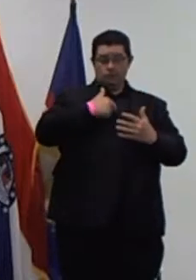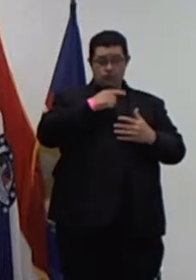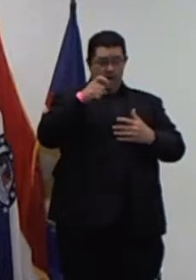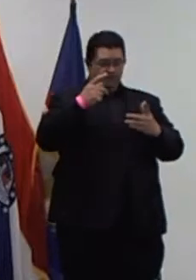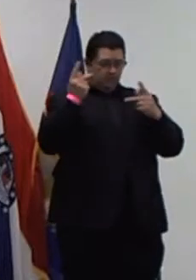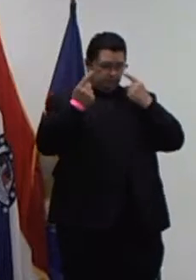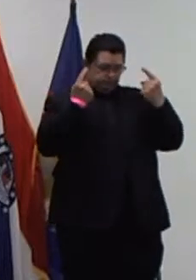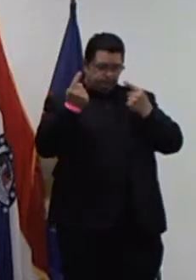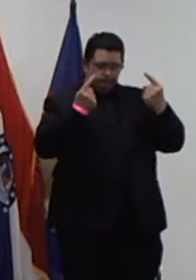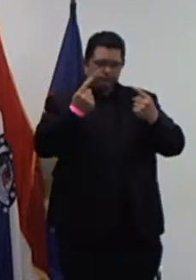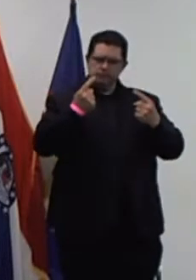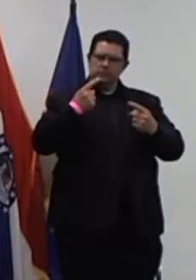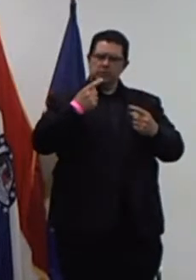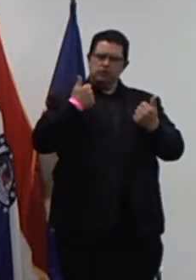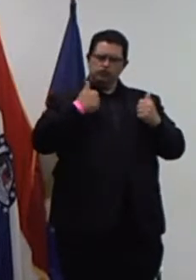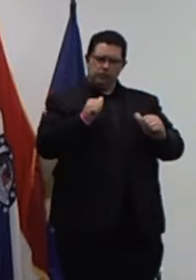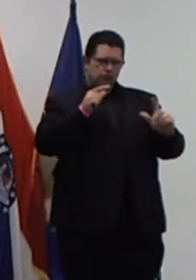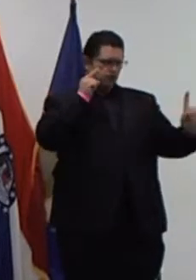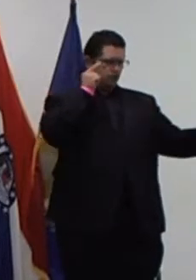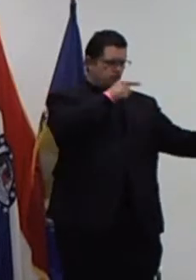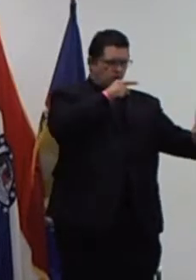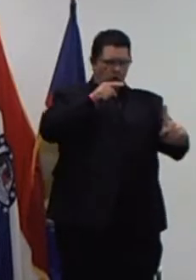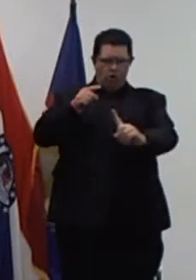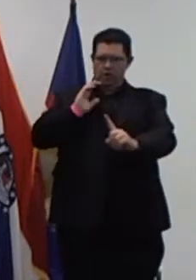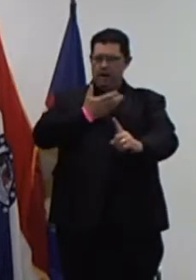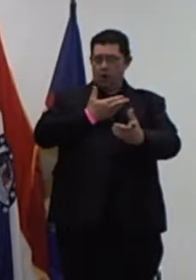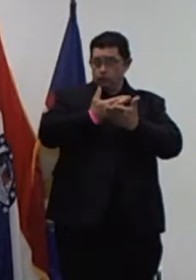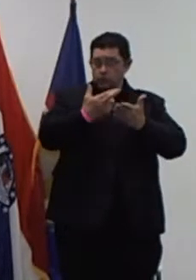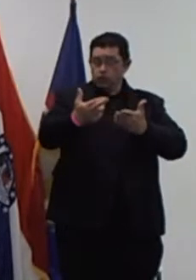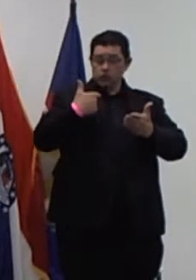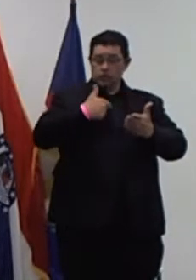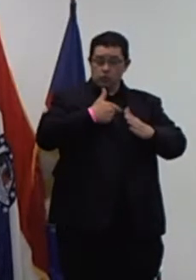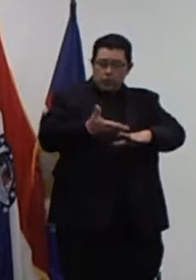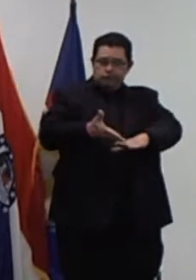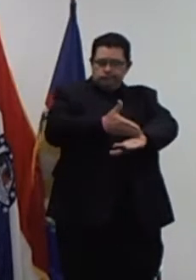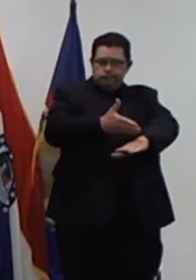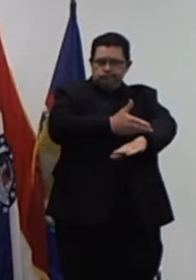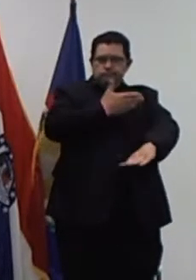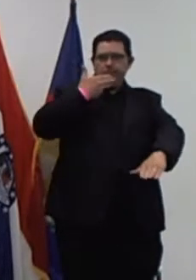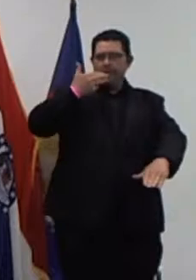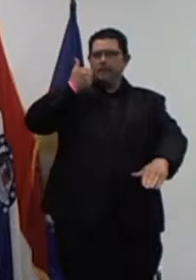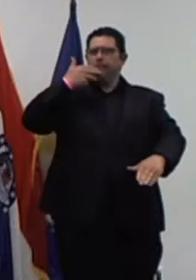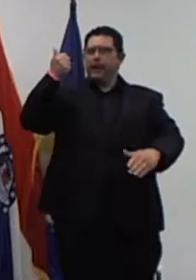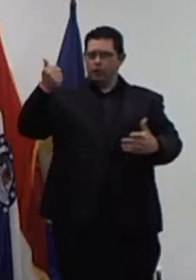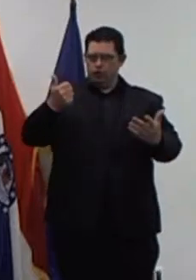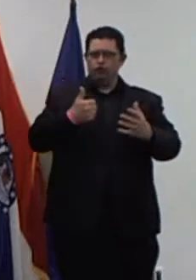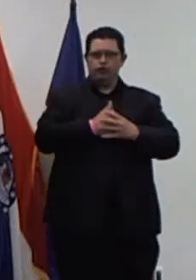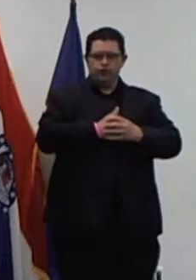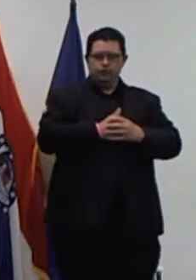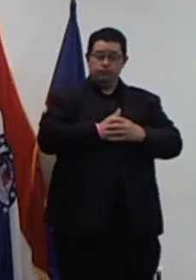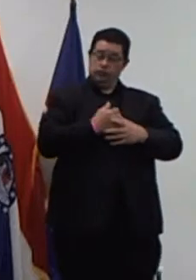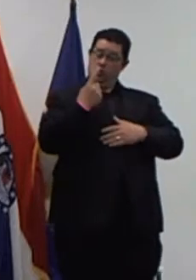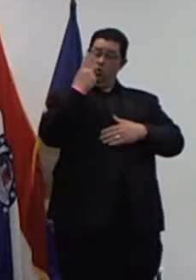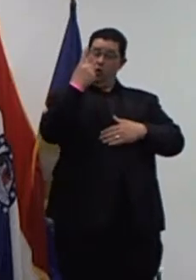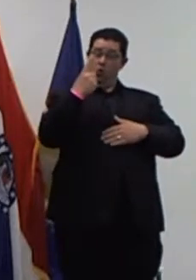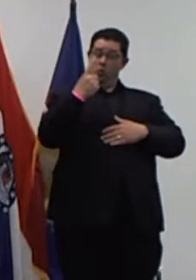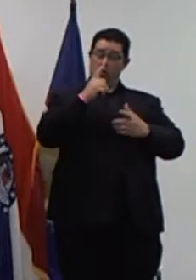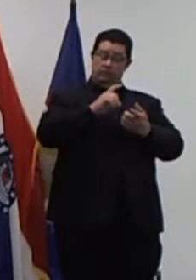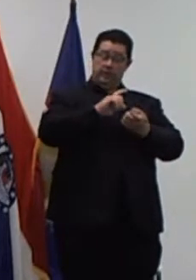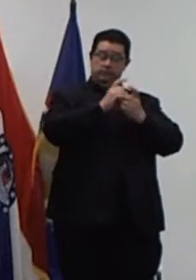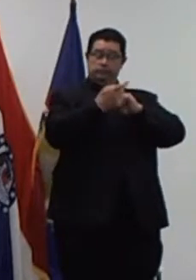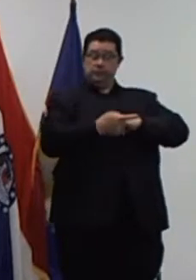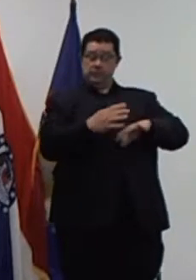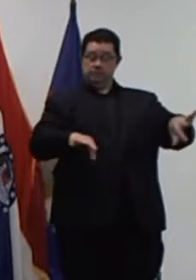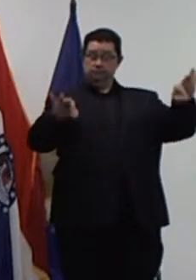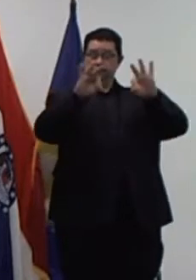of things that we could target our resources with. And frankly, we got better and better. One of the turning points in the state for